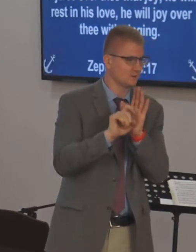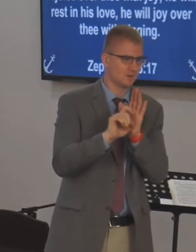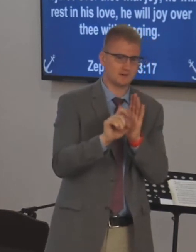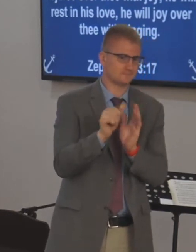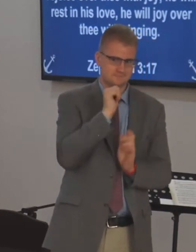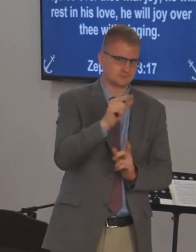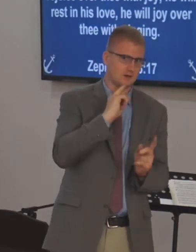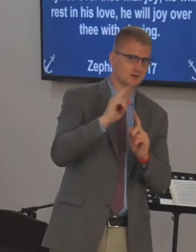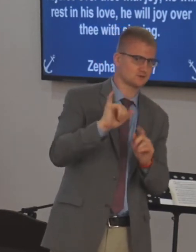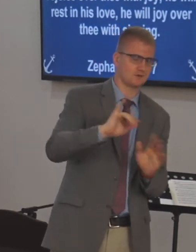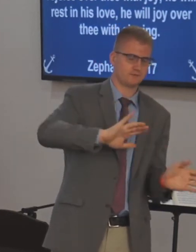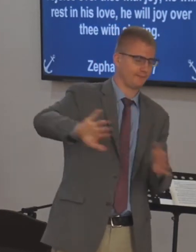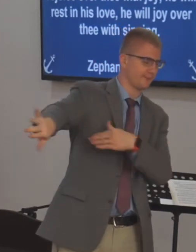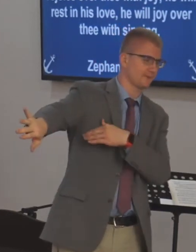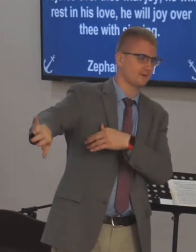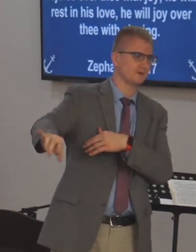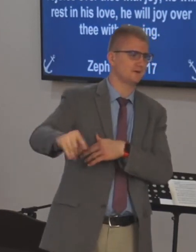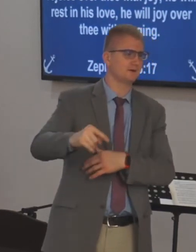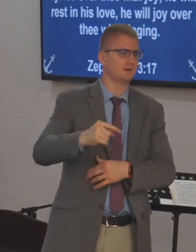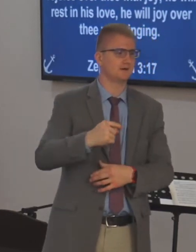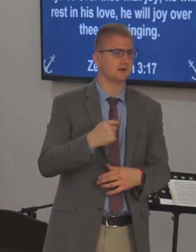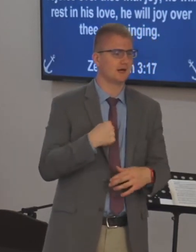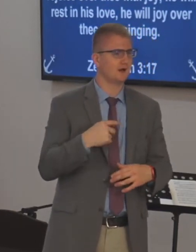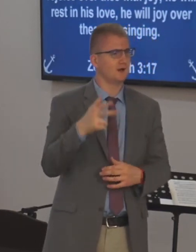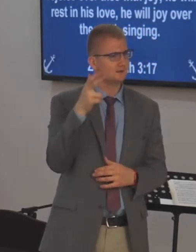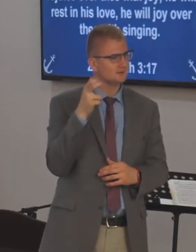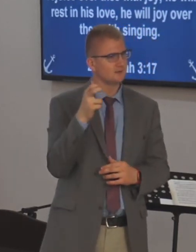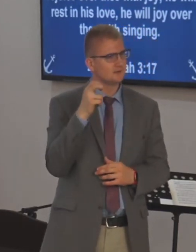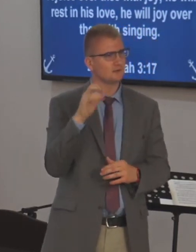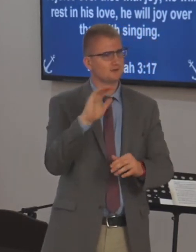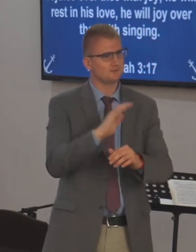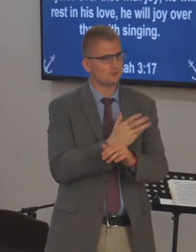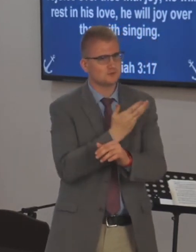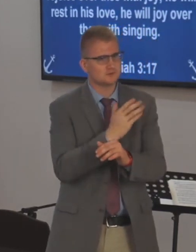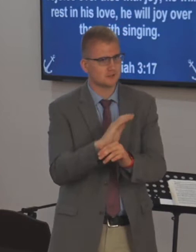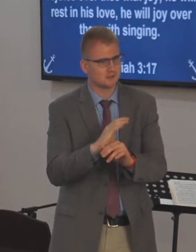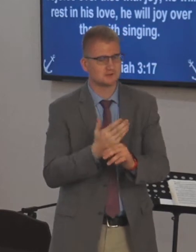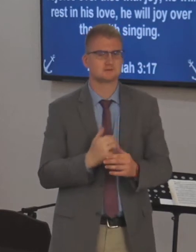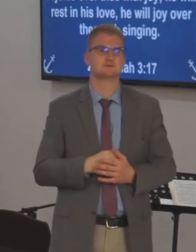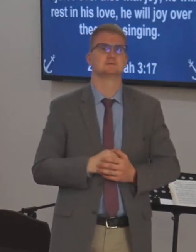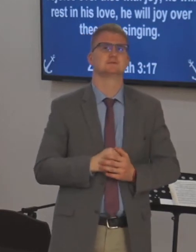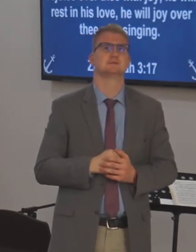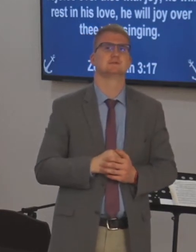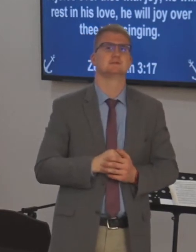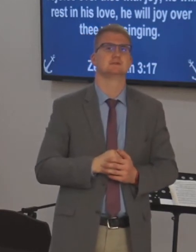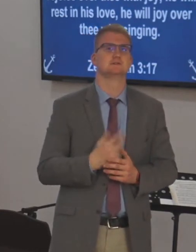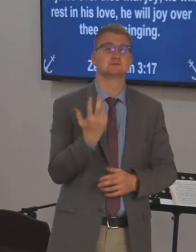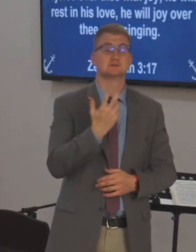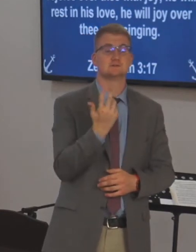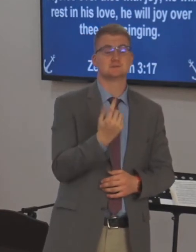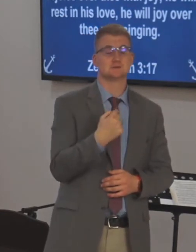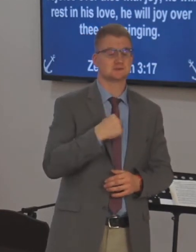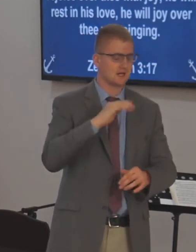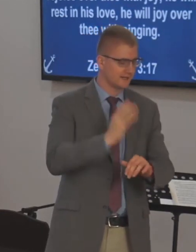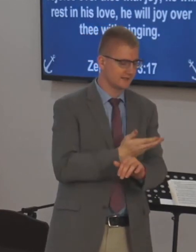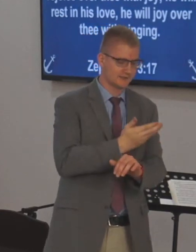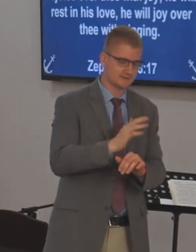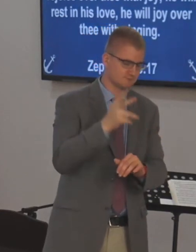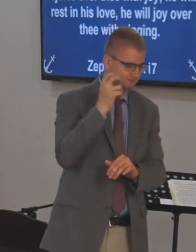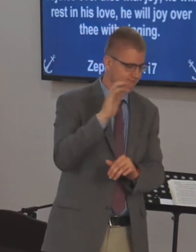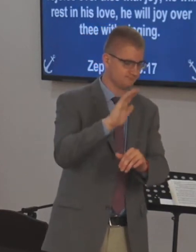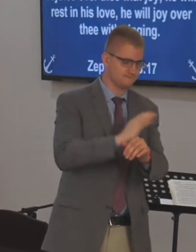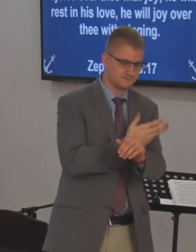moment, I hear music. Really good Bible music. It's really good. It's amazing. I hear songs.